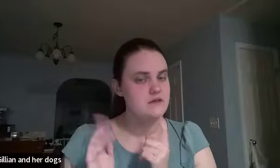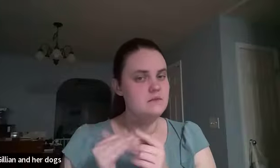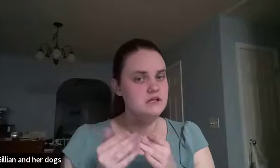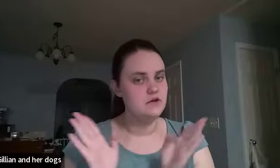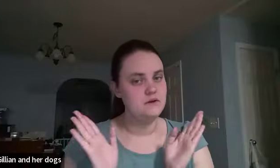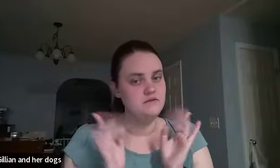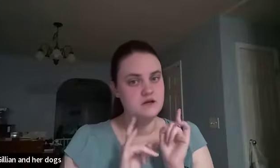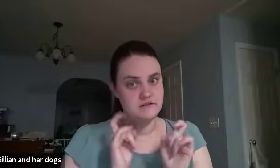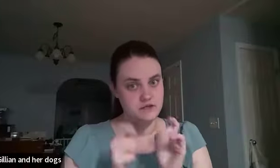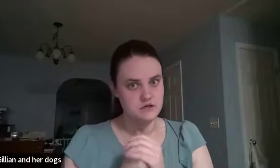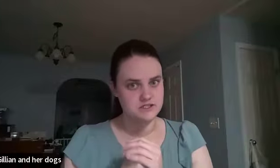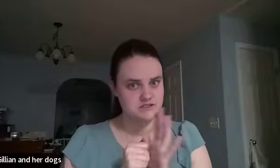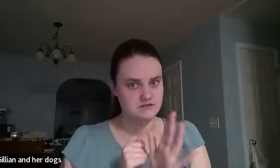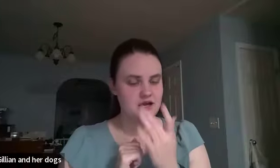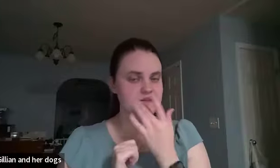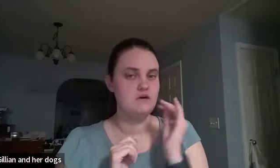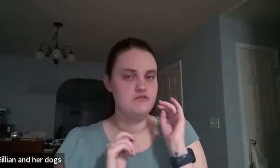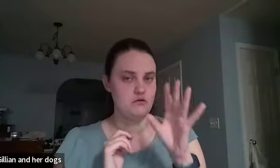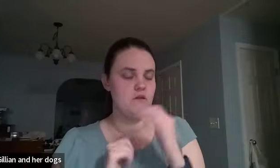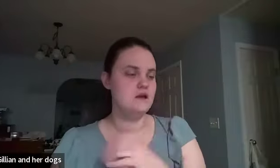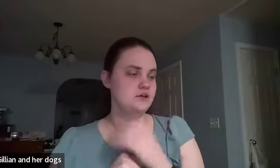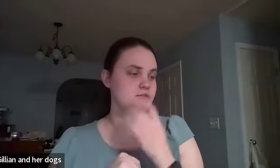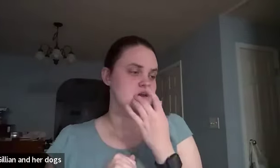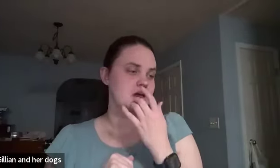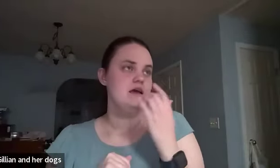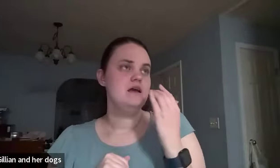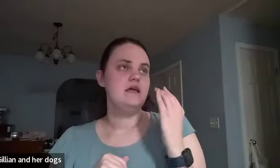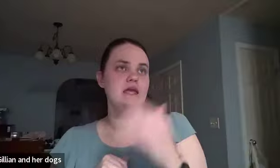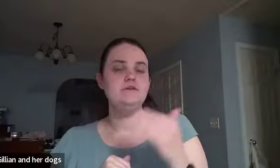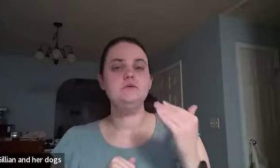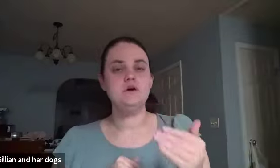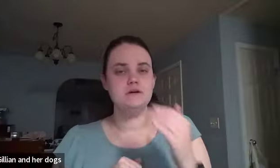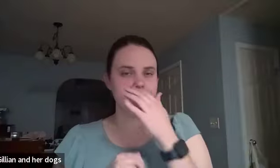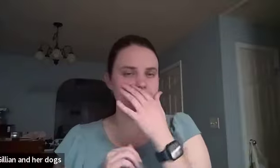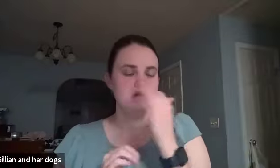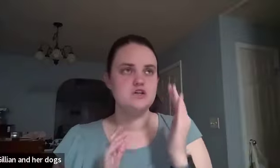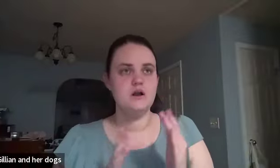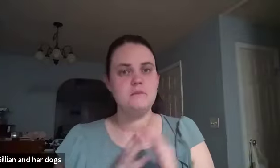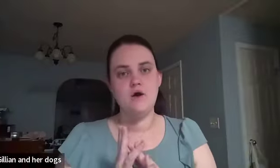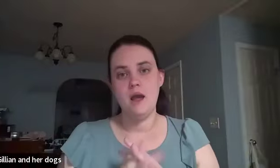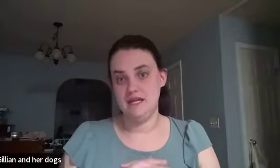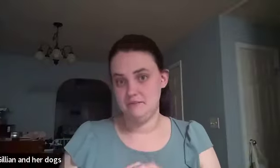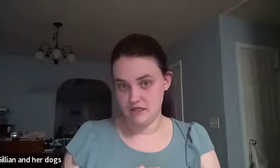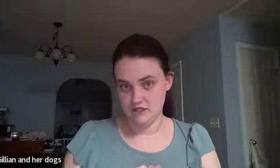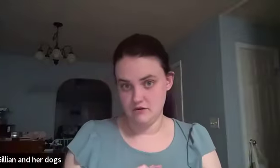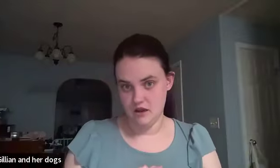and then I'm gonna leave it open if you guys have any questions, okay? Because I know I've thrown a lot at you. If you were going to talk about how many pets you